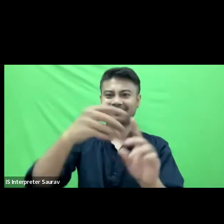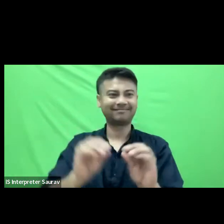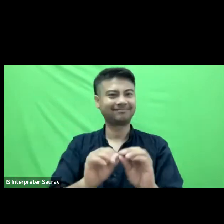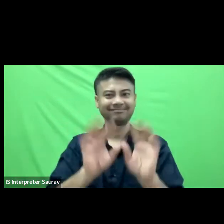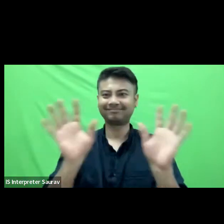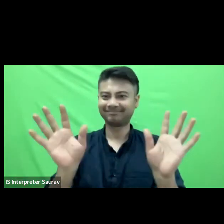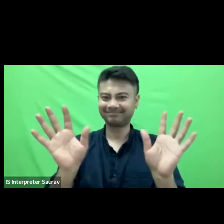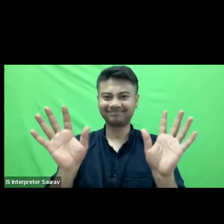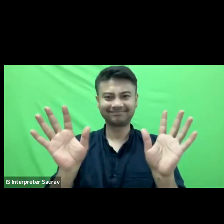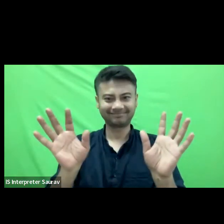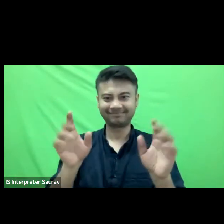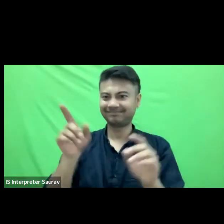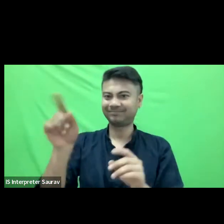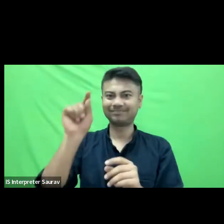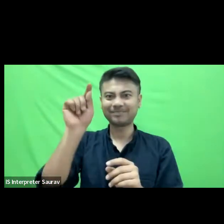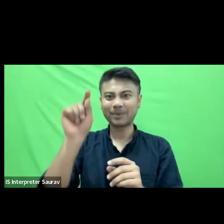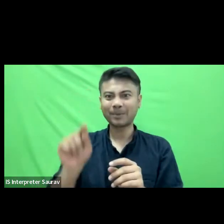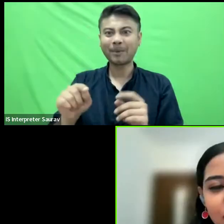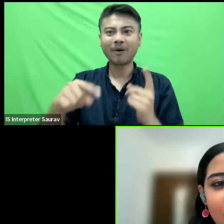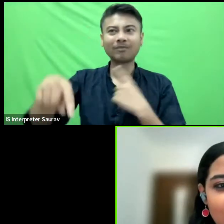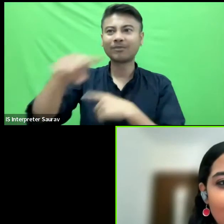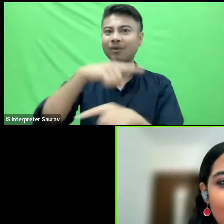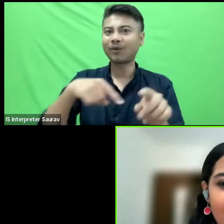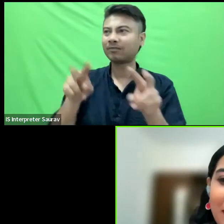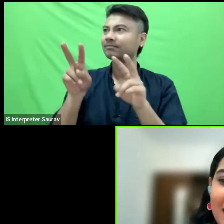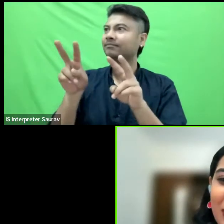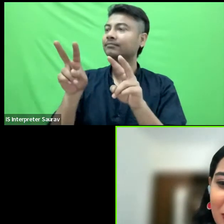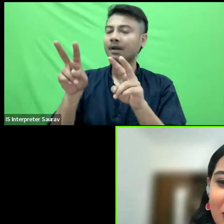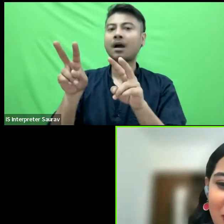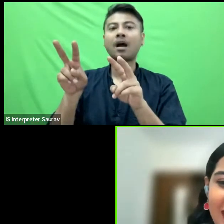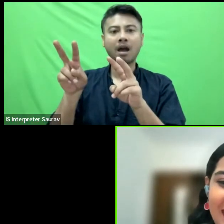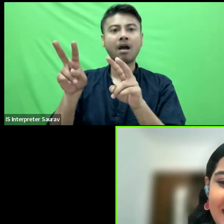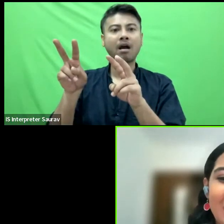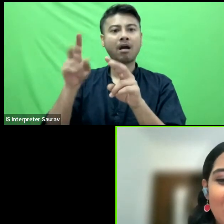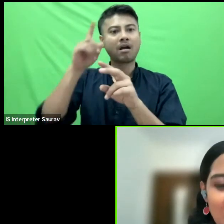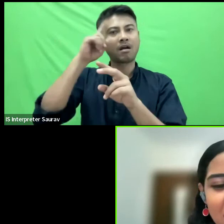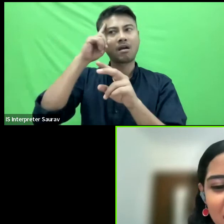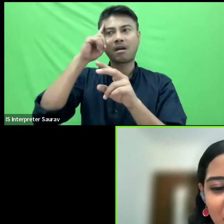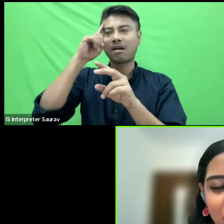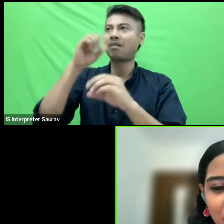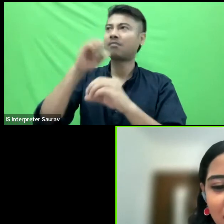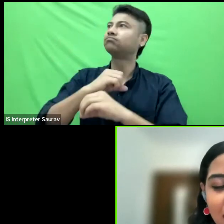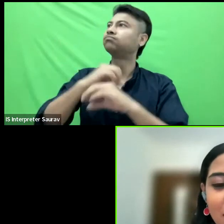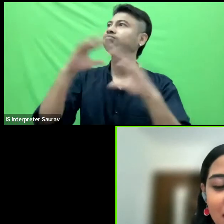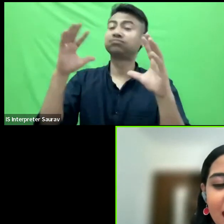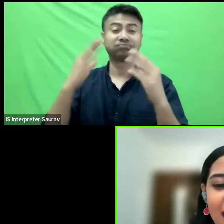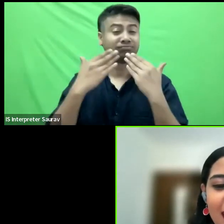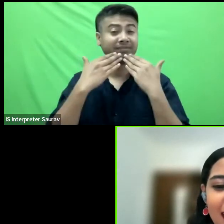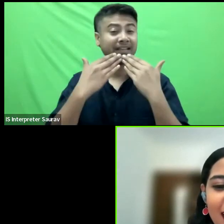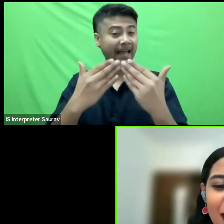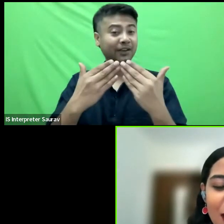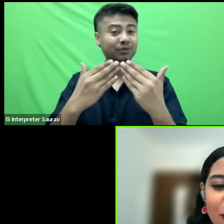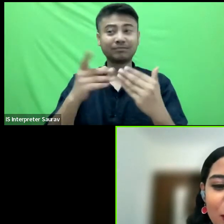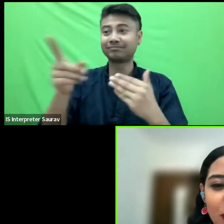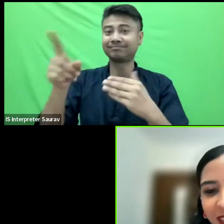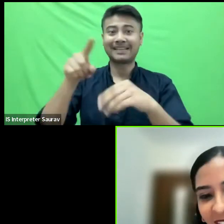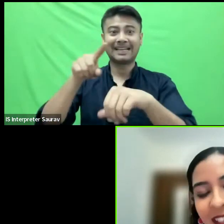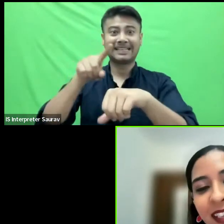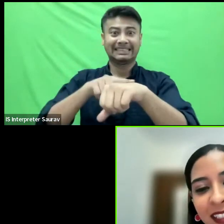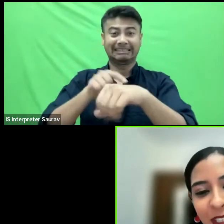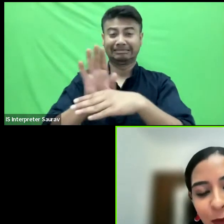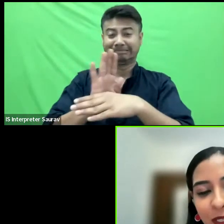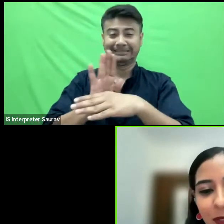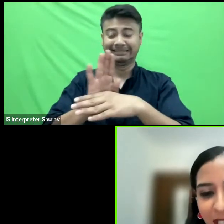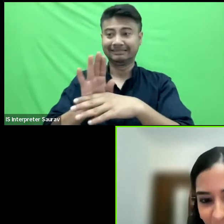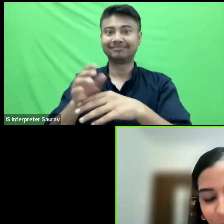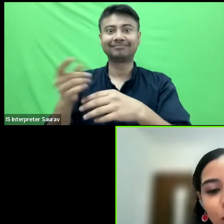today. And really, we are so happy that you could join us and could give us some of your time. With